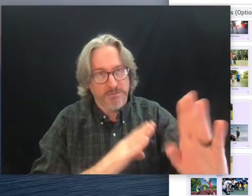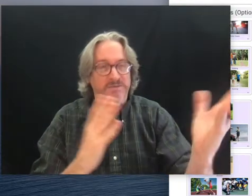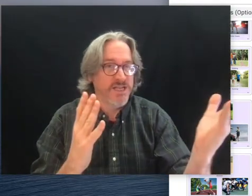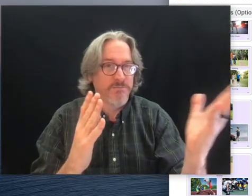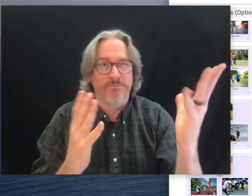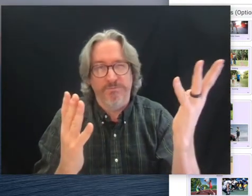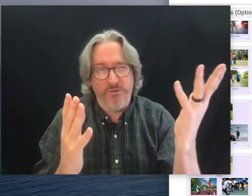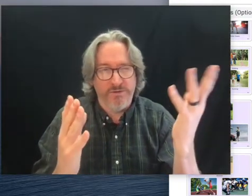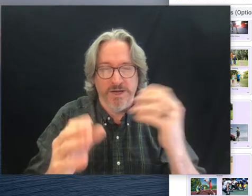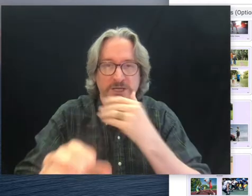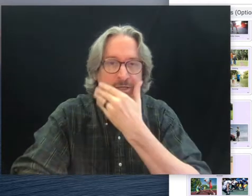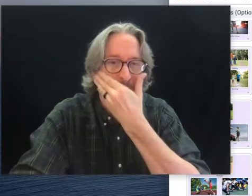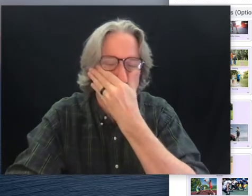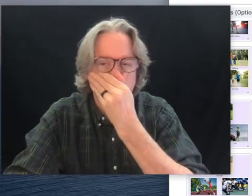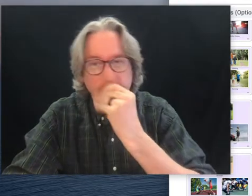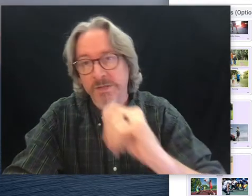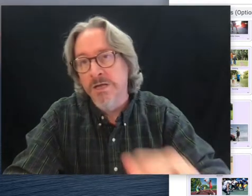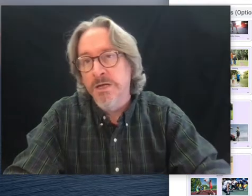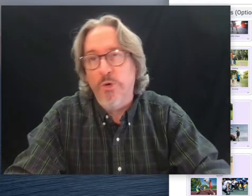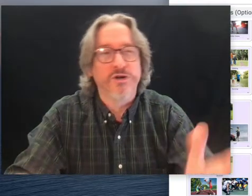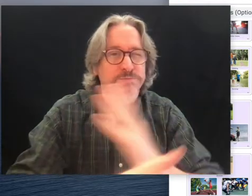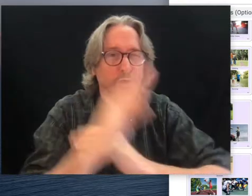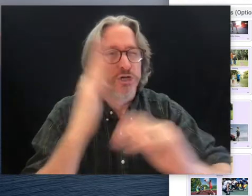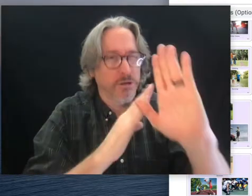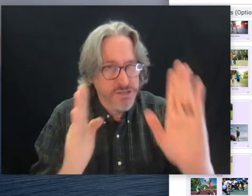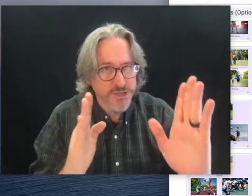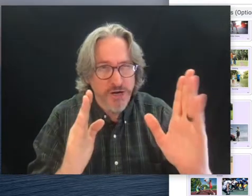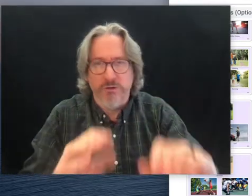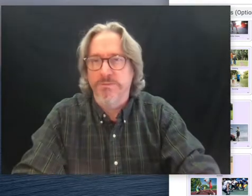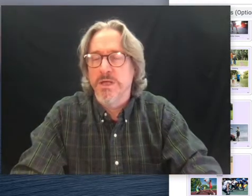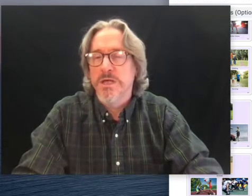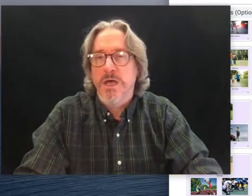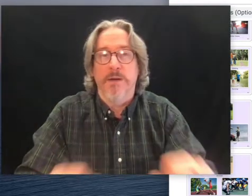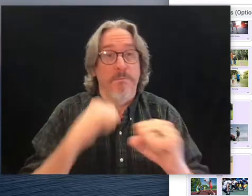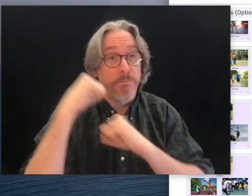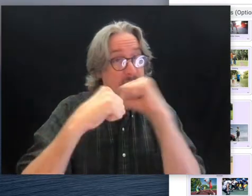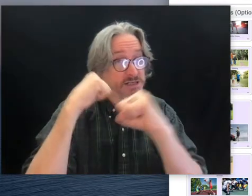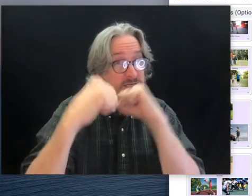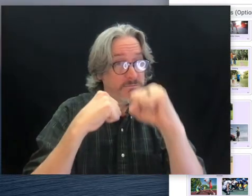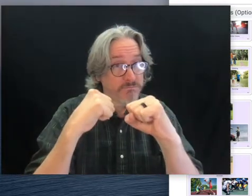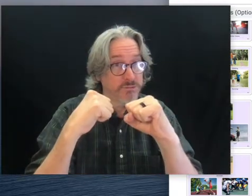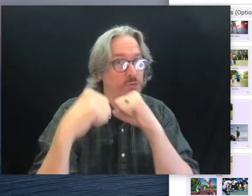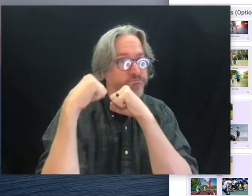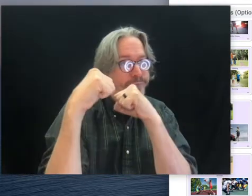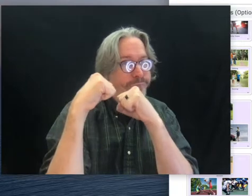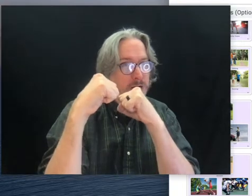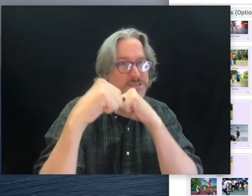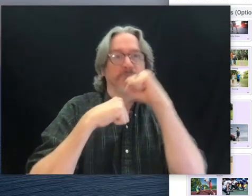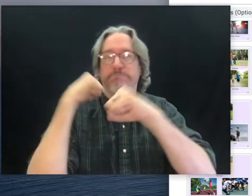Karate. I've seen both variations, or just martial arts in general. Boxing.